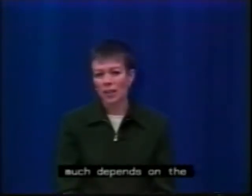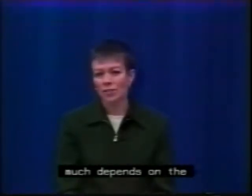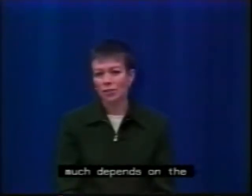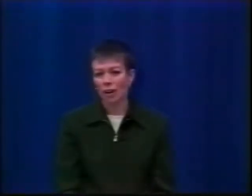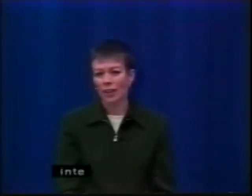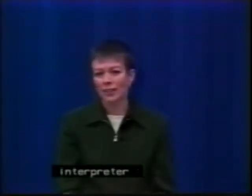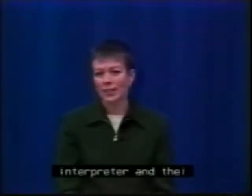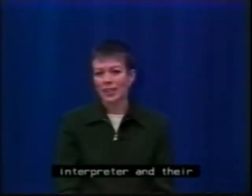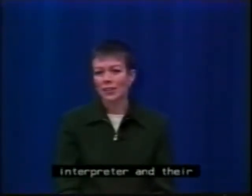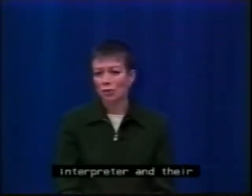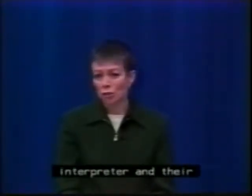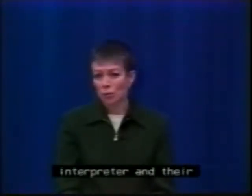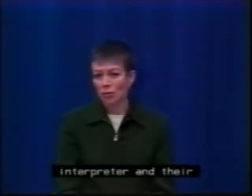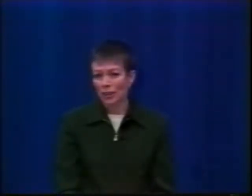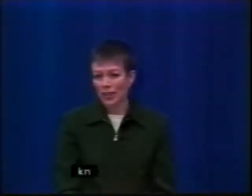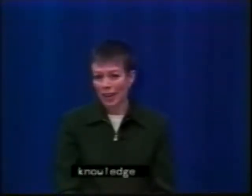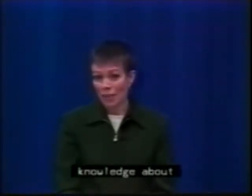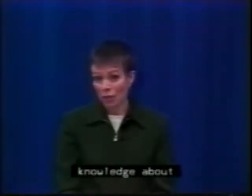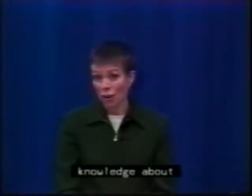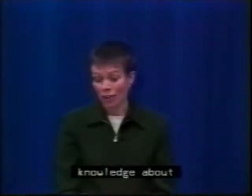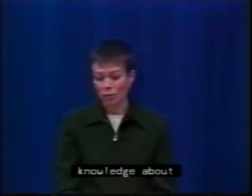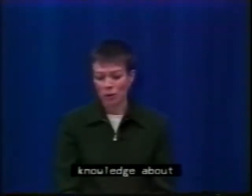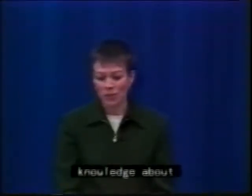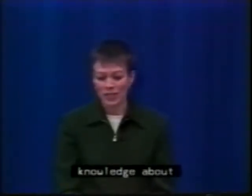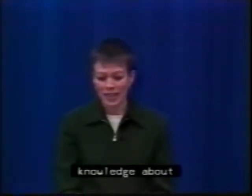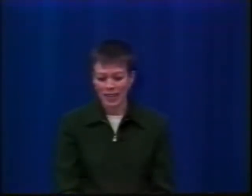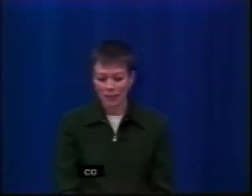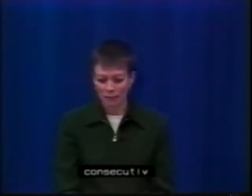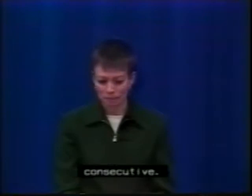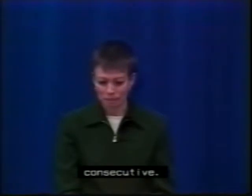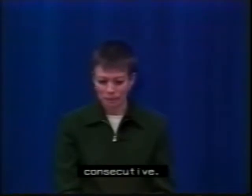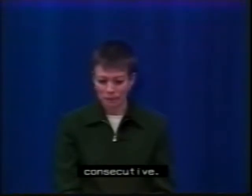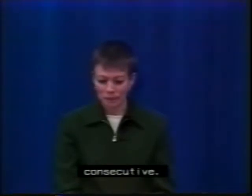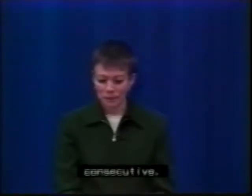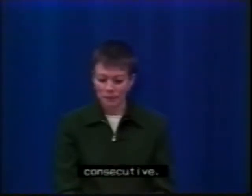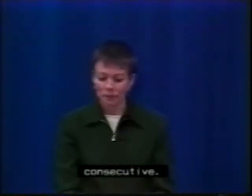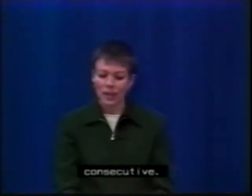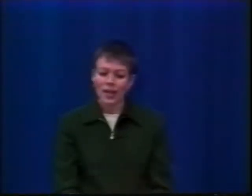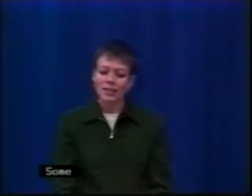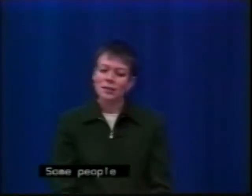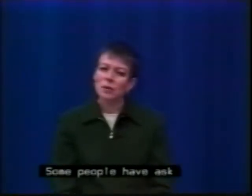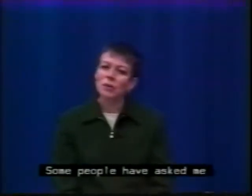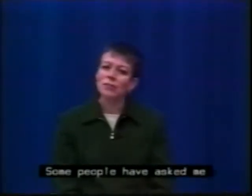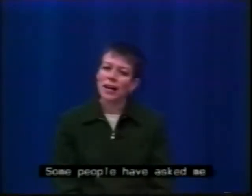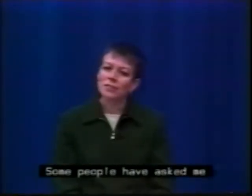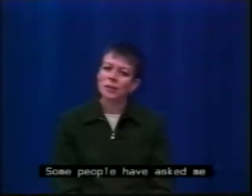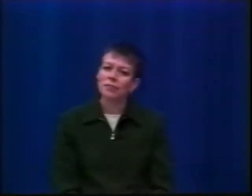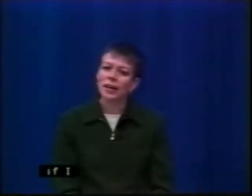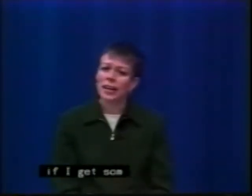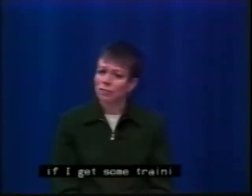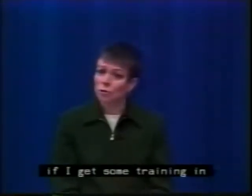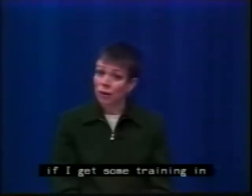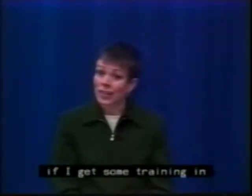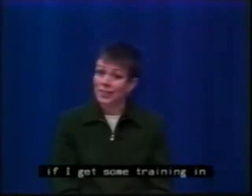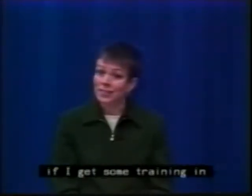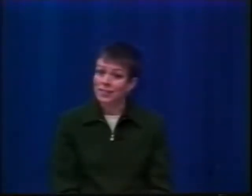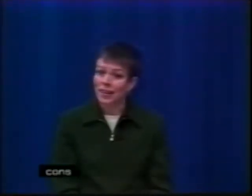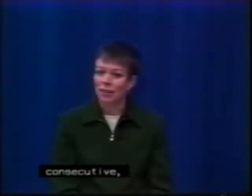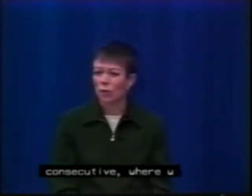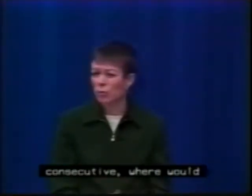depends on the interpreter and their knowledge about consecutive. Some people have asked me, if I get some training in consecutive, where would